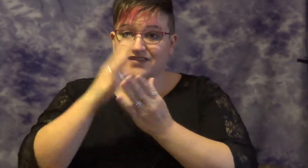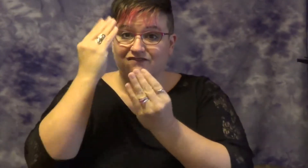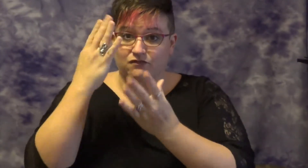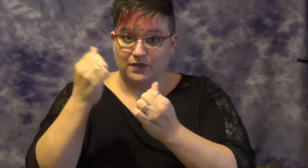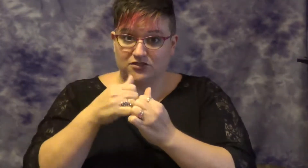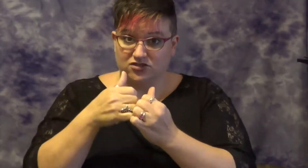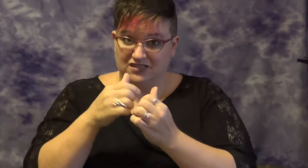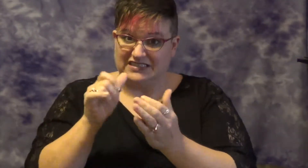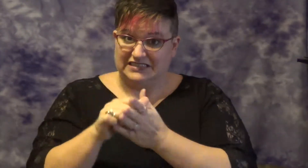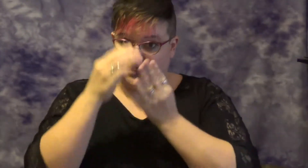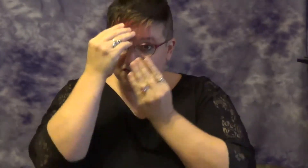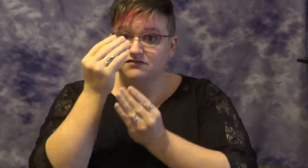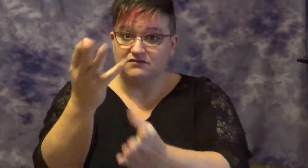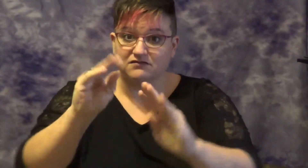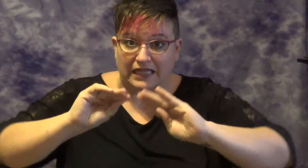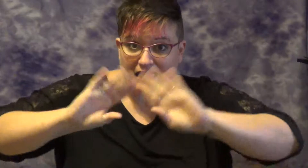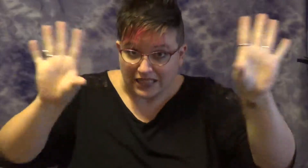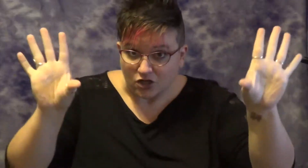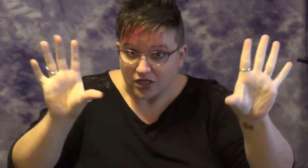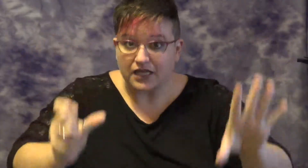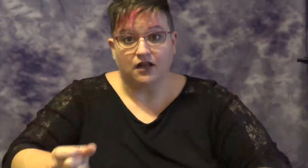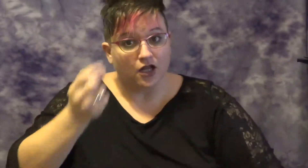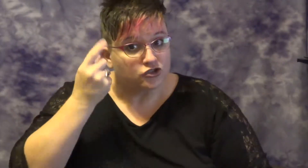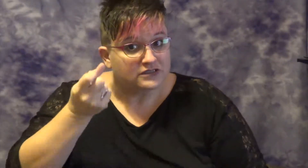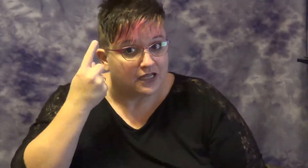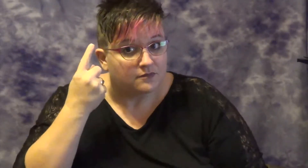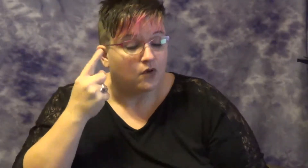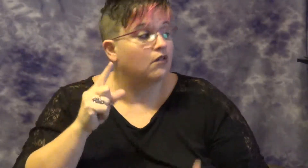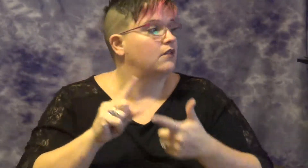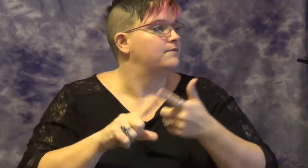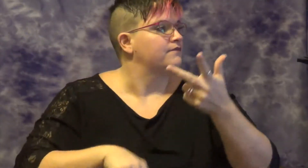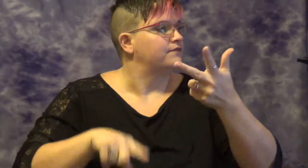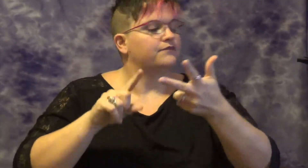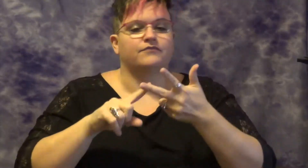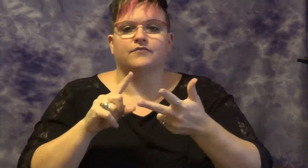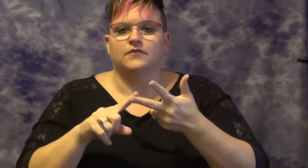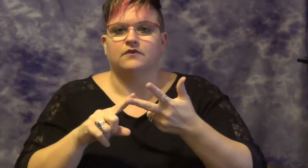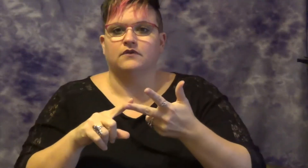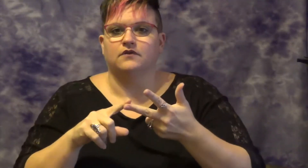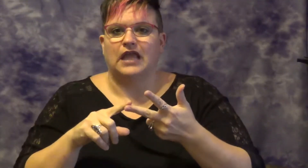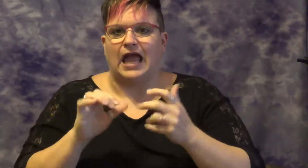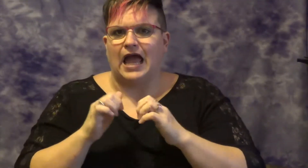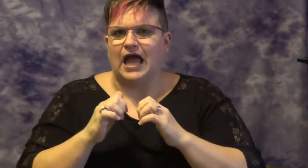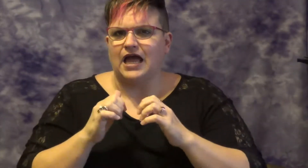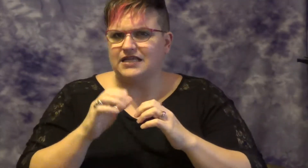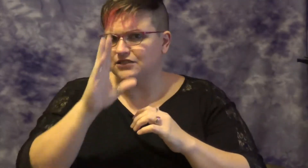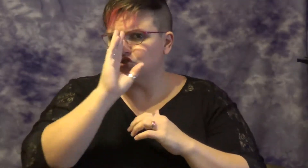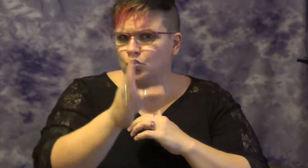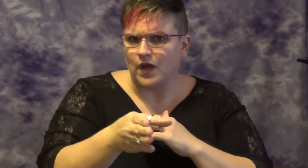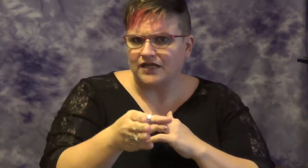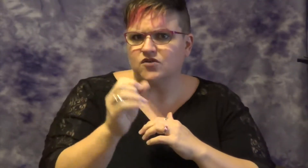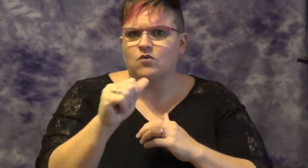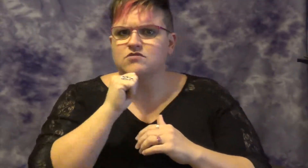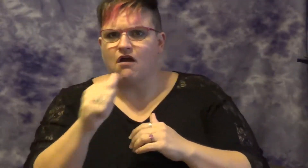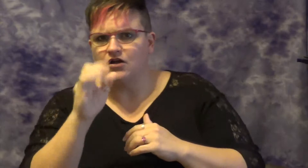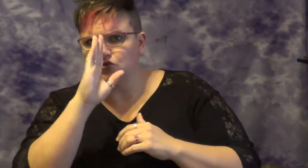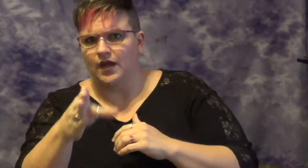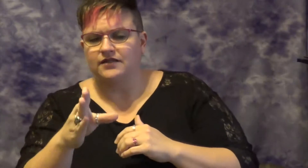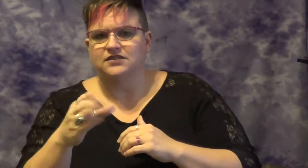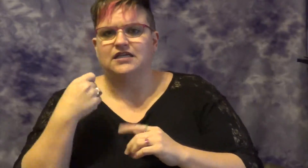but I'll use educational information and educational language. And I'll also have to make sure that we have context of a message and